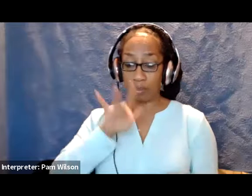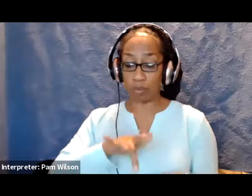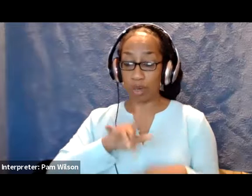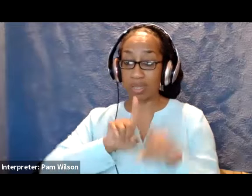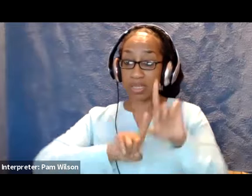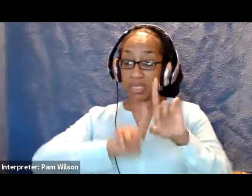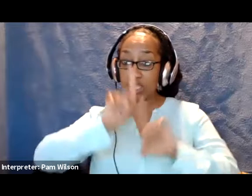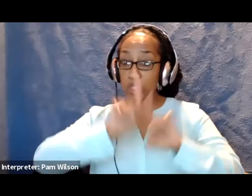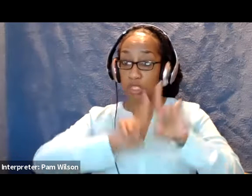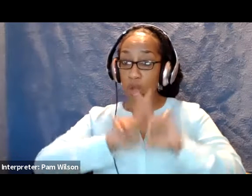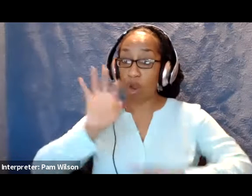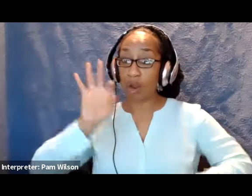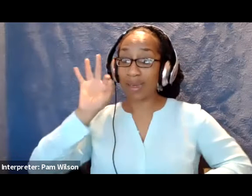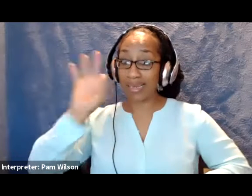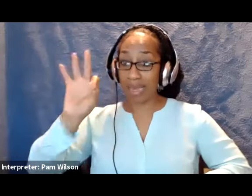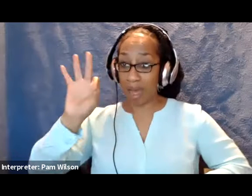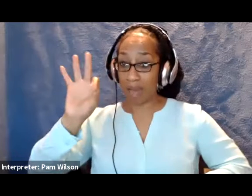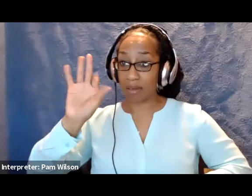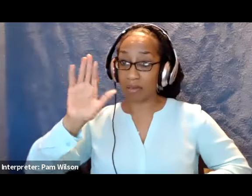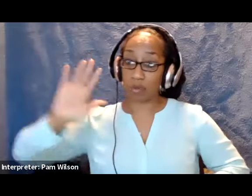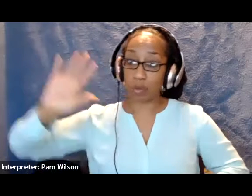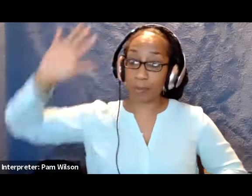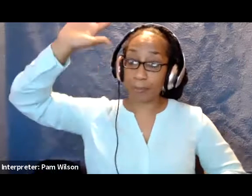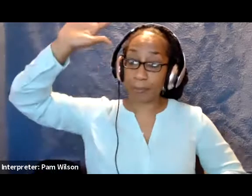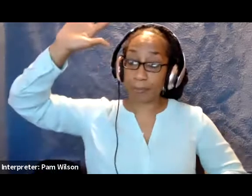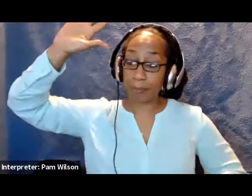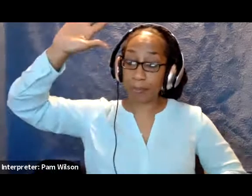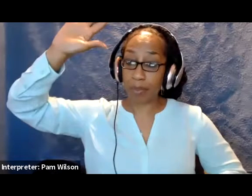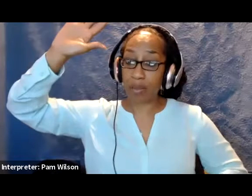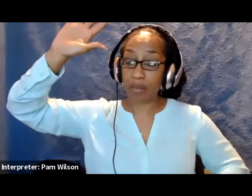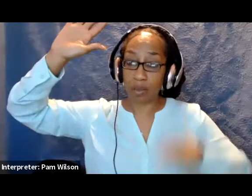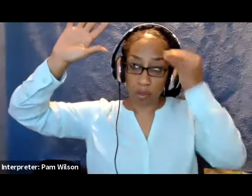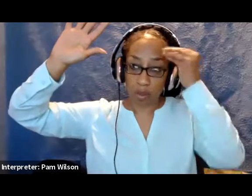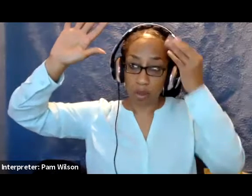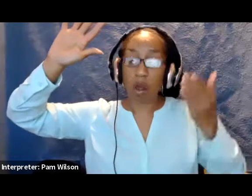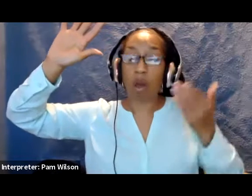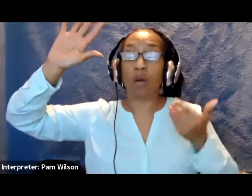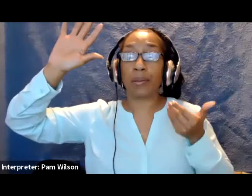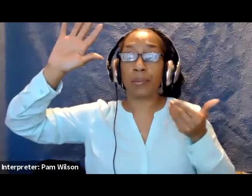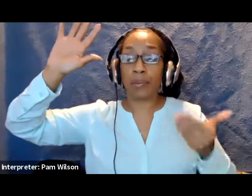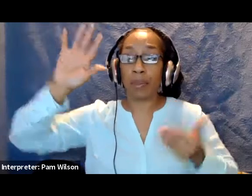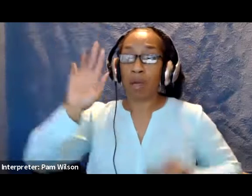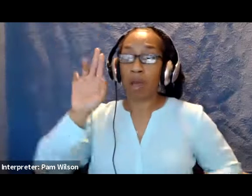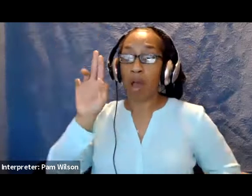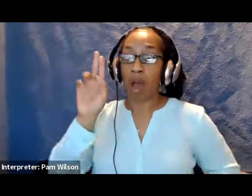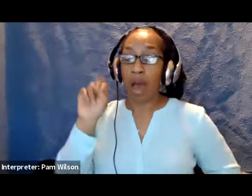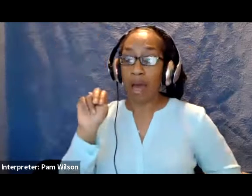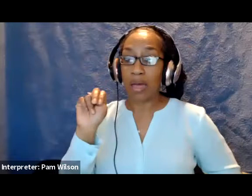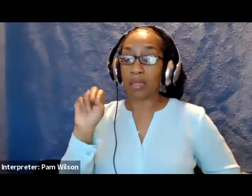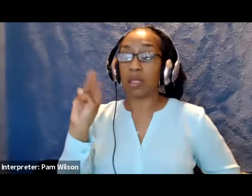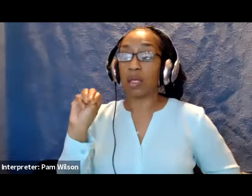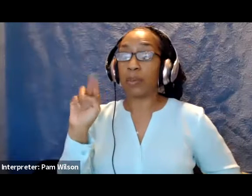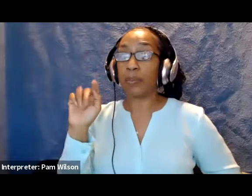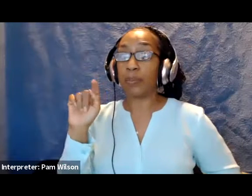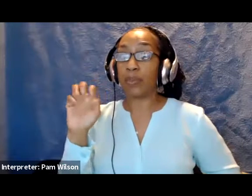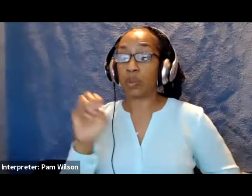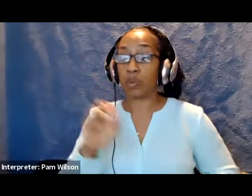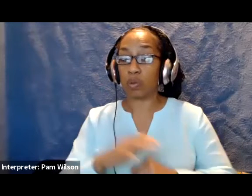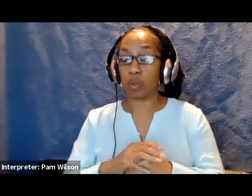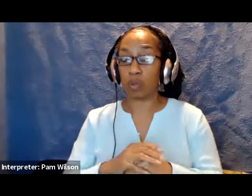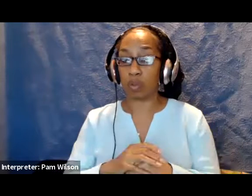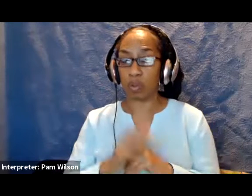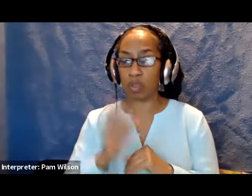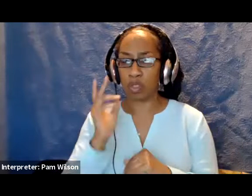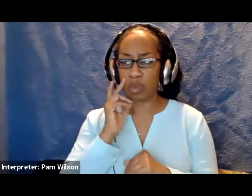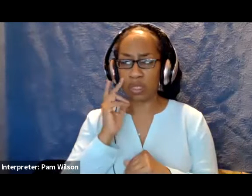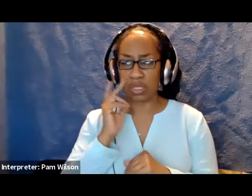hand, and we will let you know when to unmute. I believe that you will find that in the